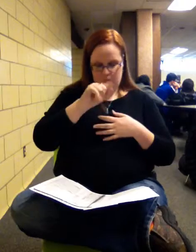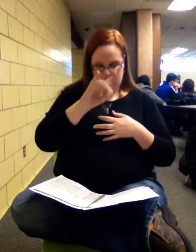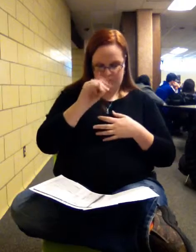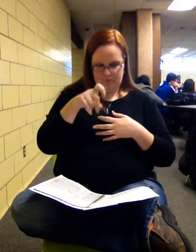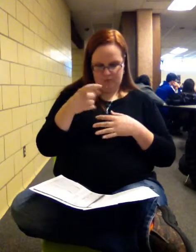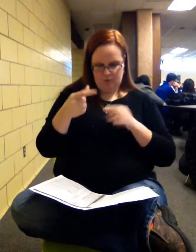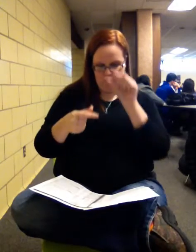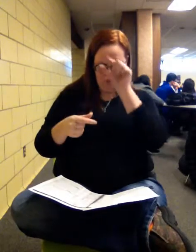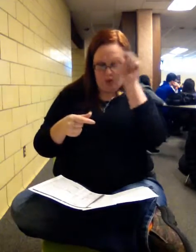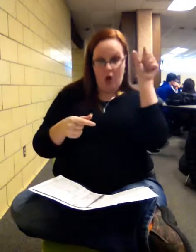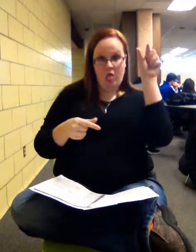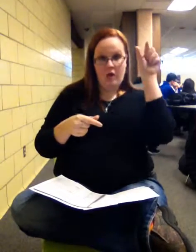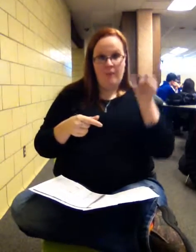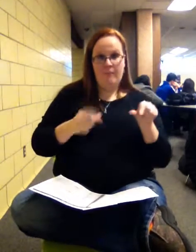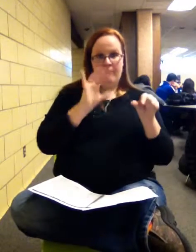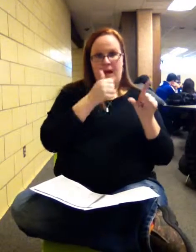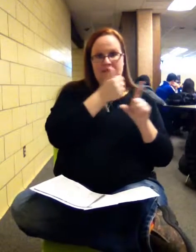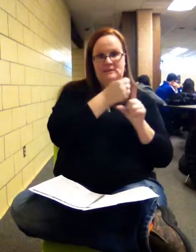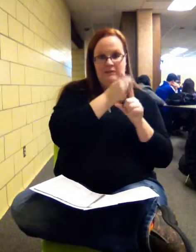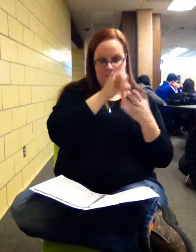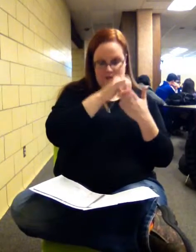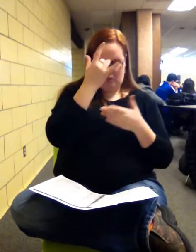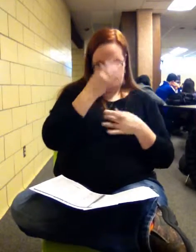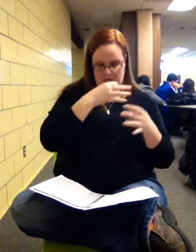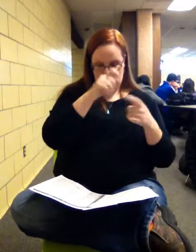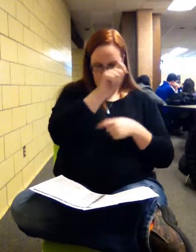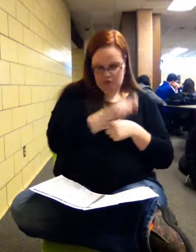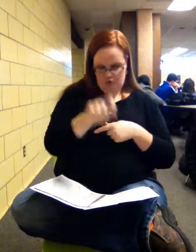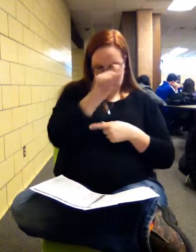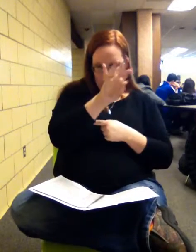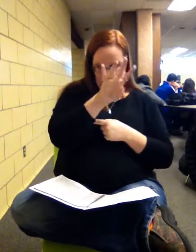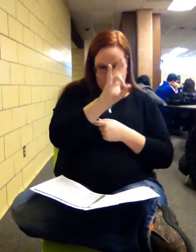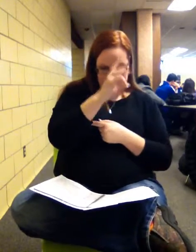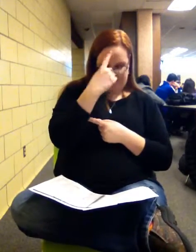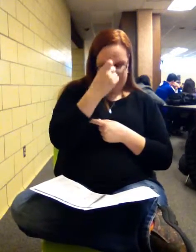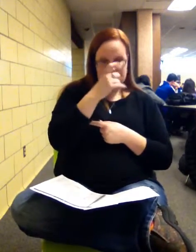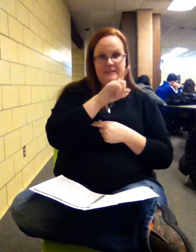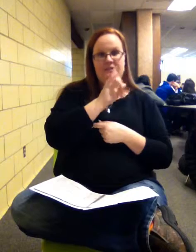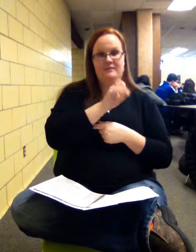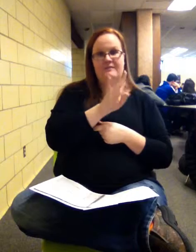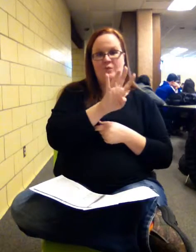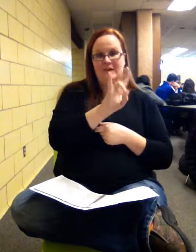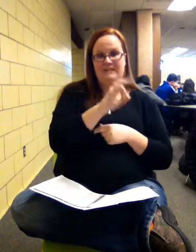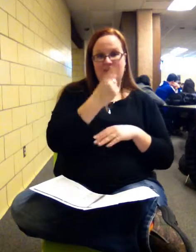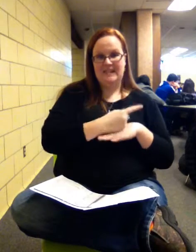of all by itself, and that's why I've circled the 47, because it's 47 days